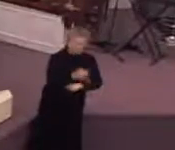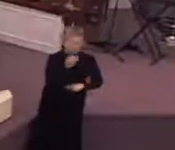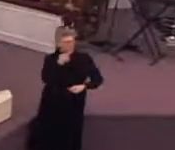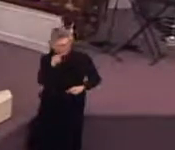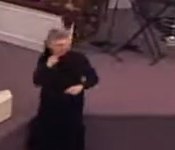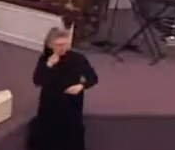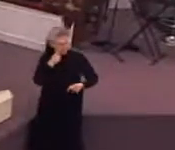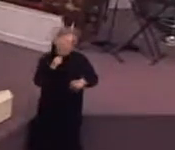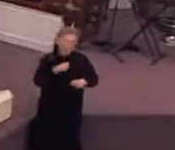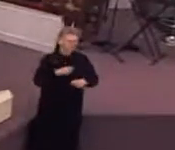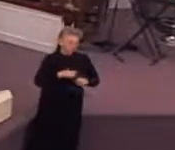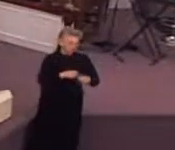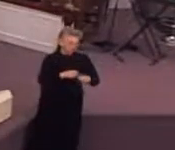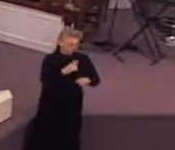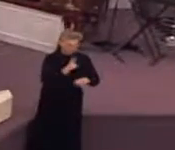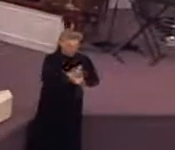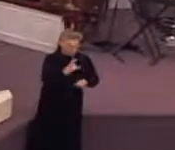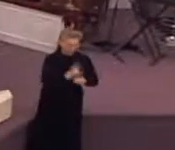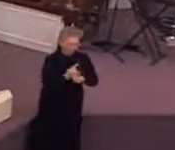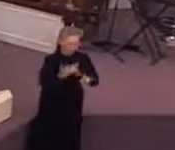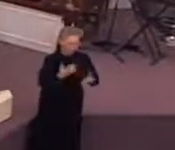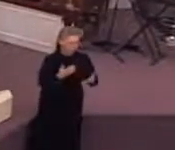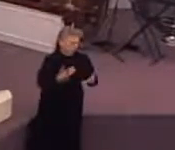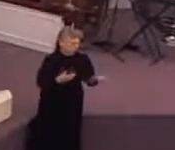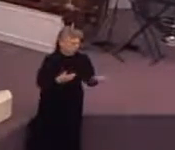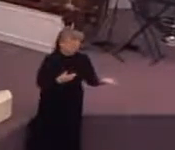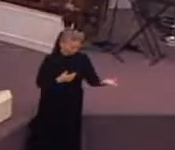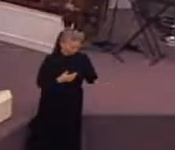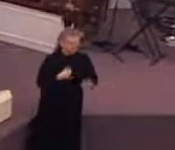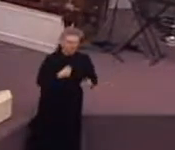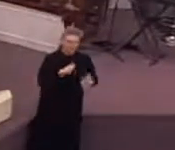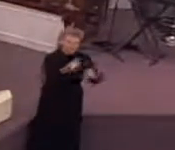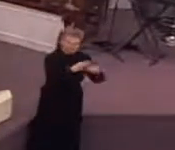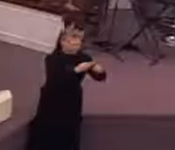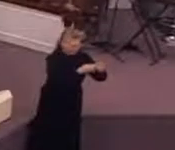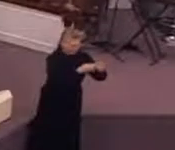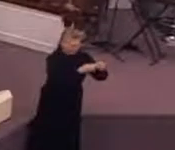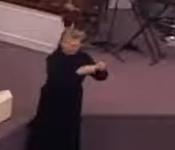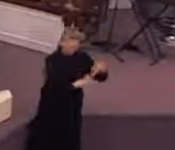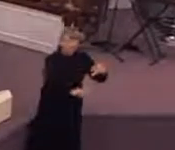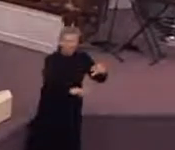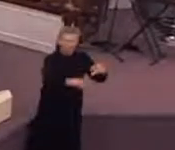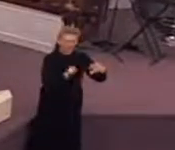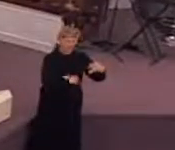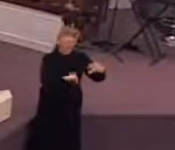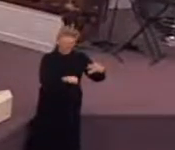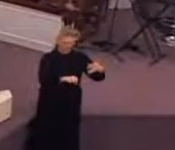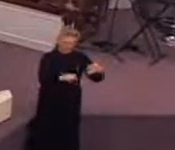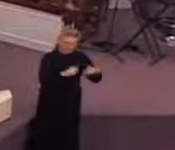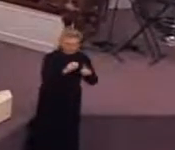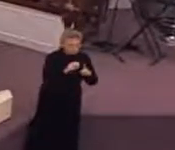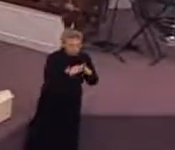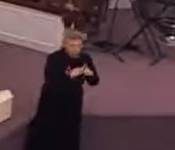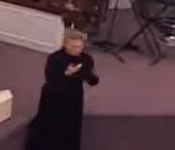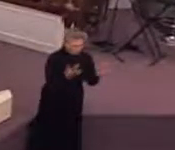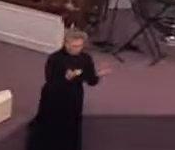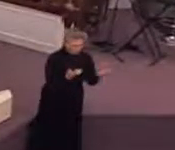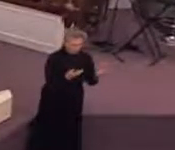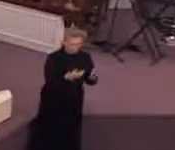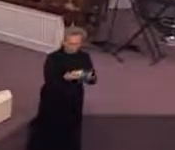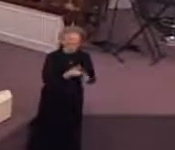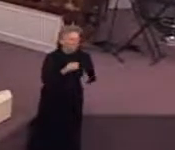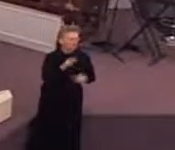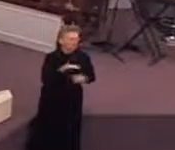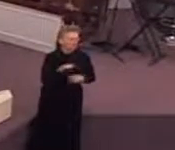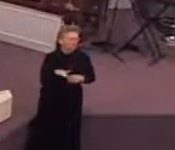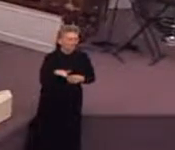Come on, there's a list that's yay long. I can't name all of them, but you could start, amen, with child abusers and pedophiles